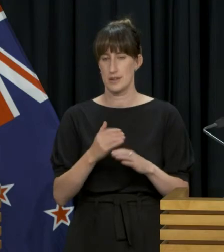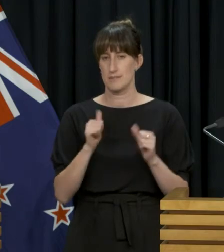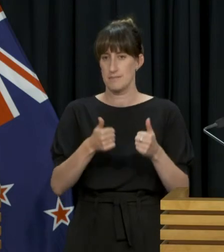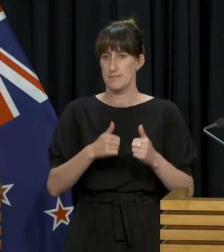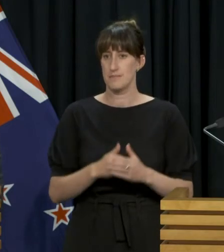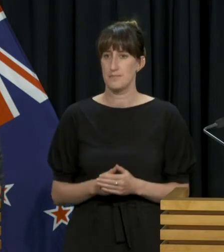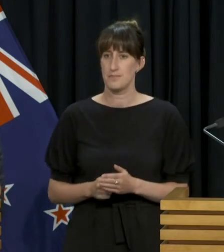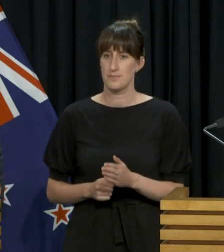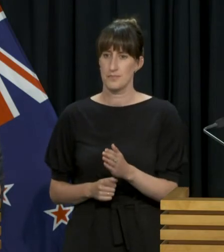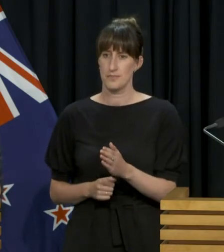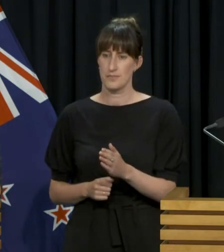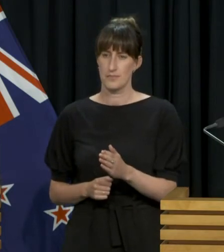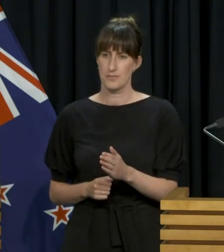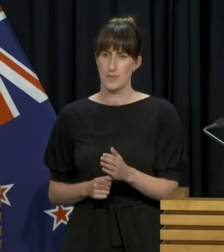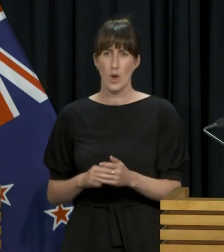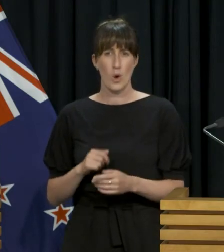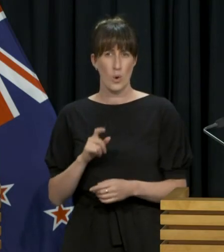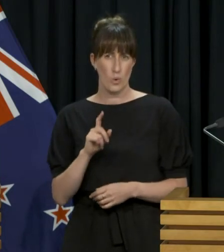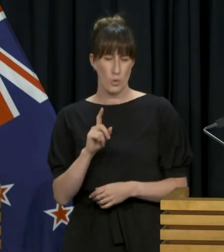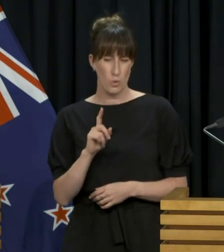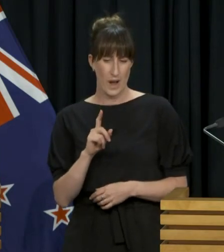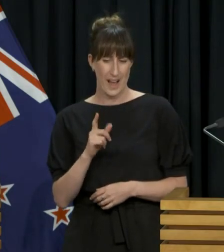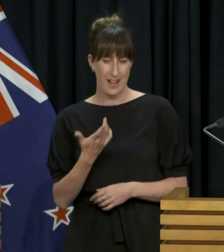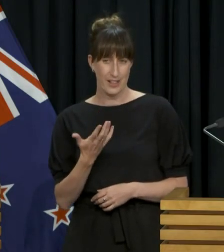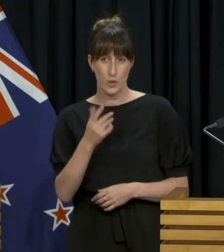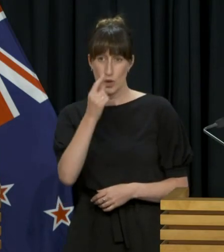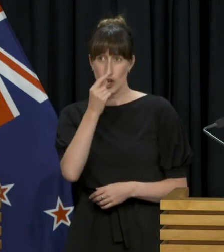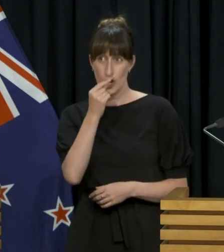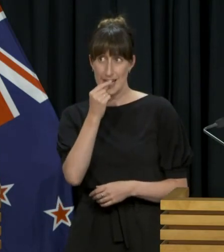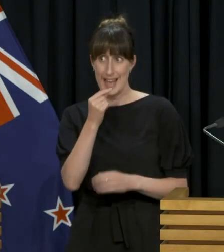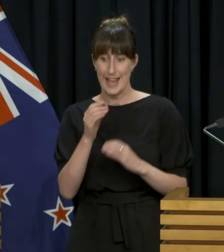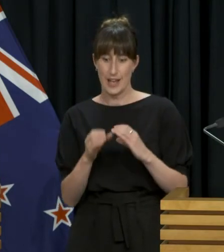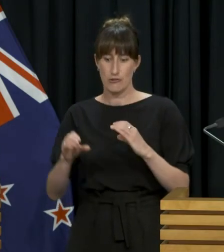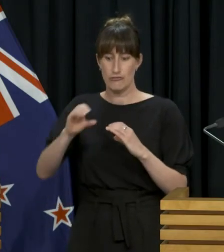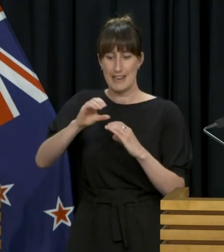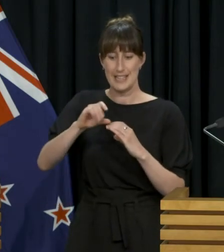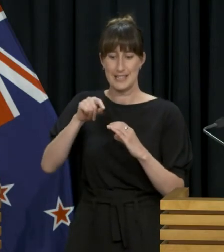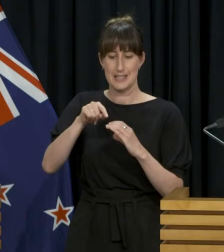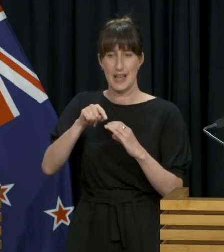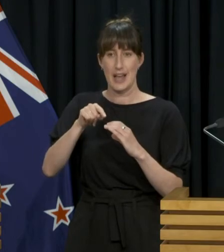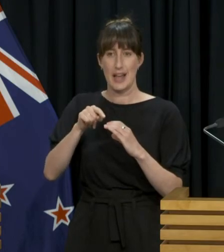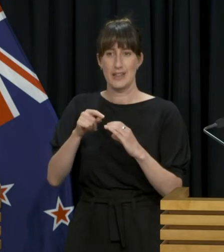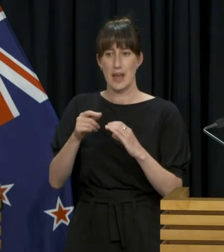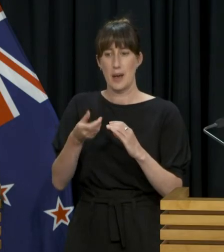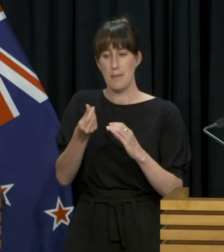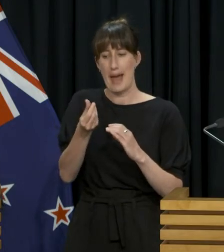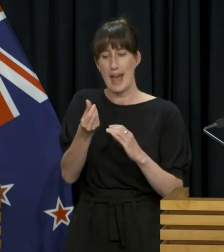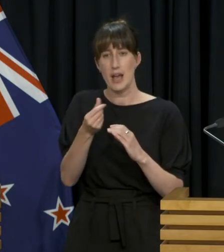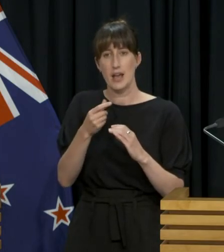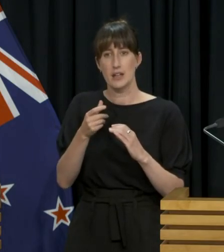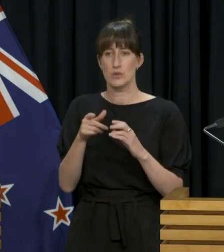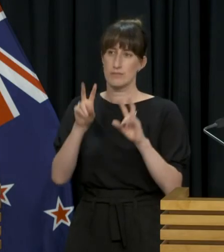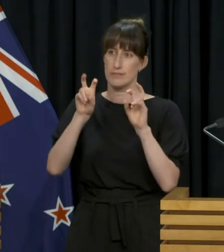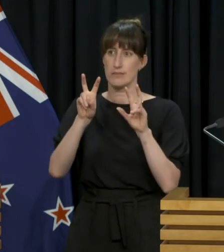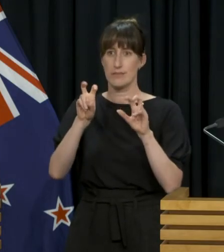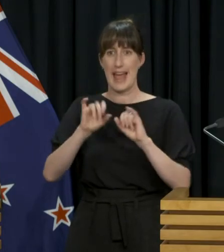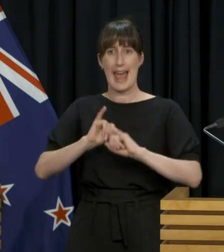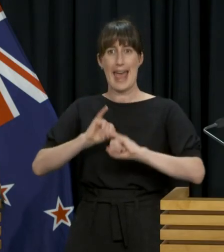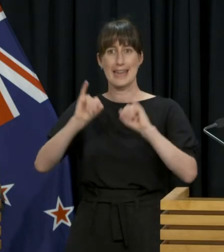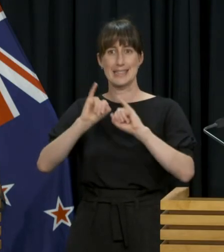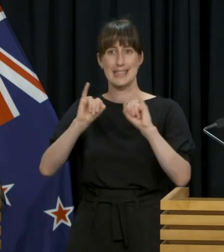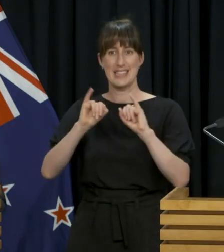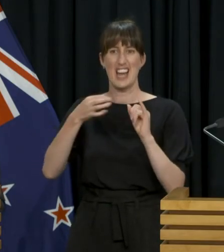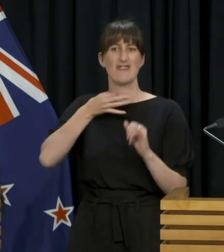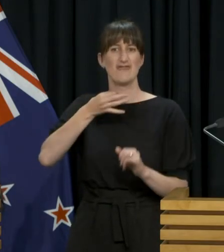hazard pay, because they are putting themselves in harm's way by doing this job? Look, we always look at how we can treat